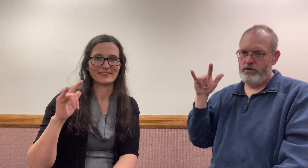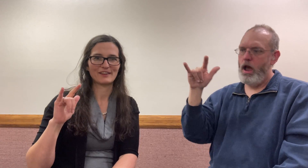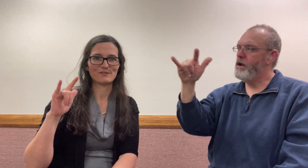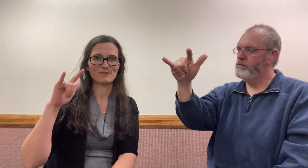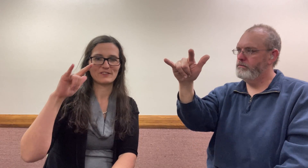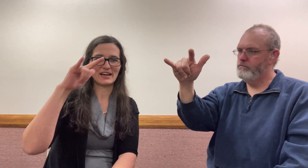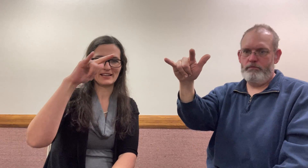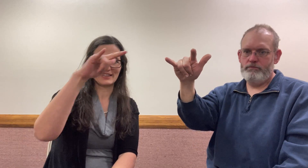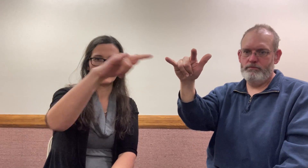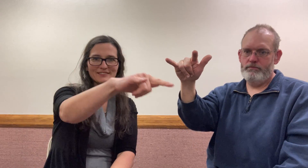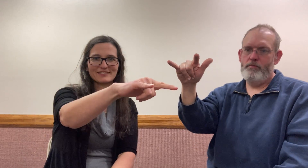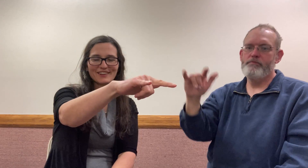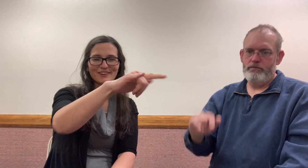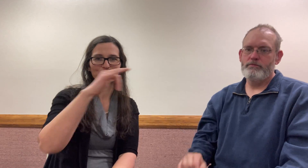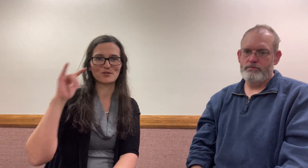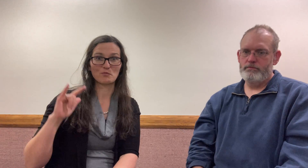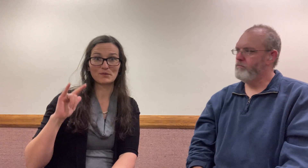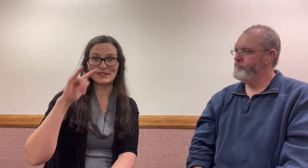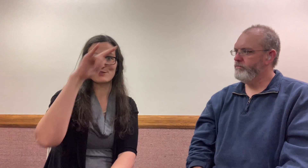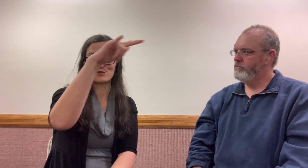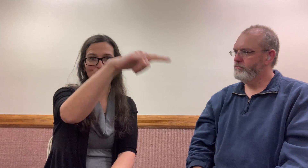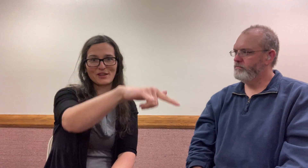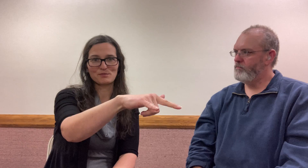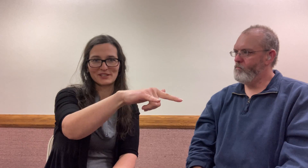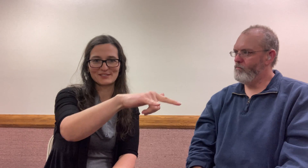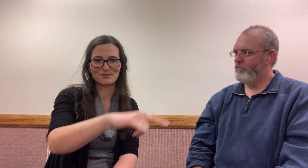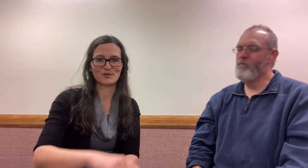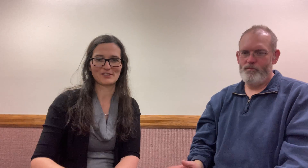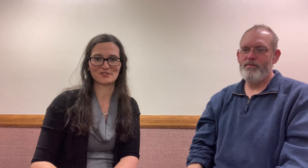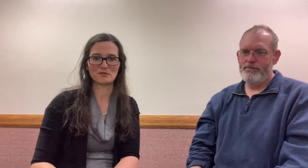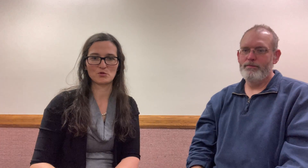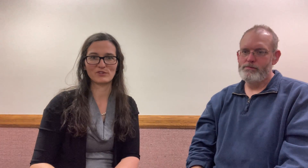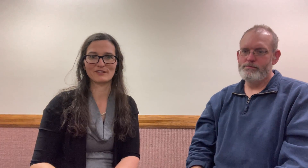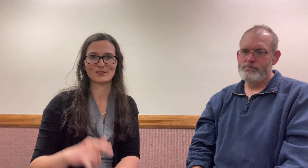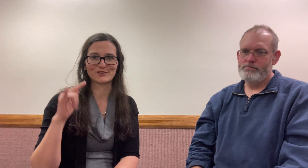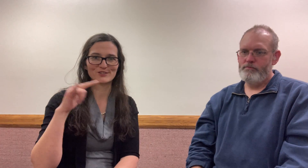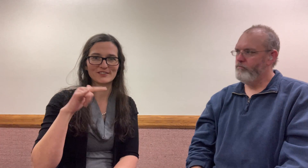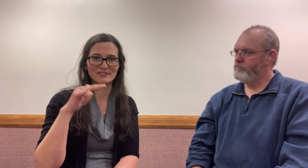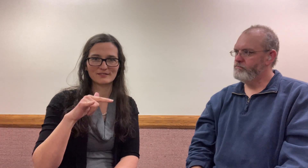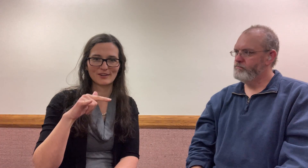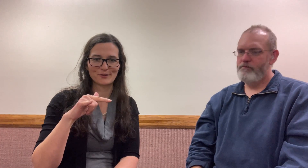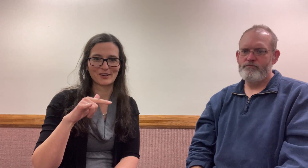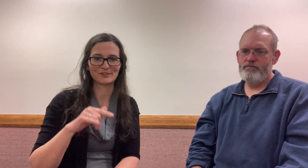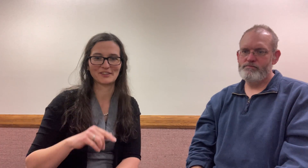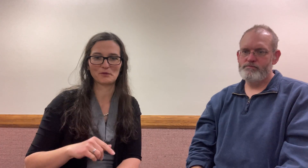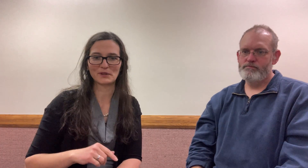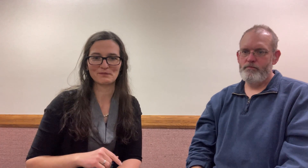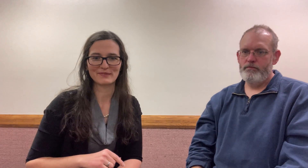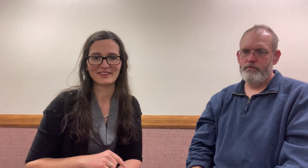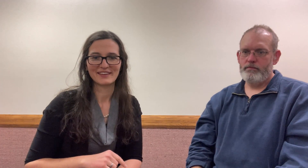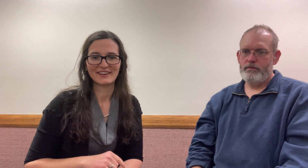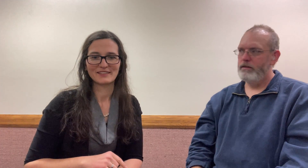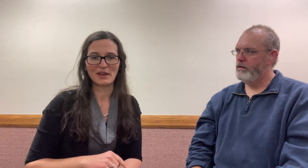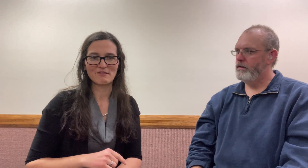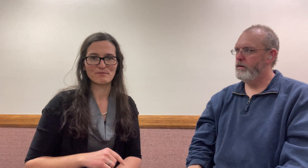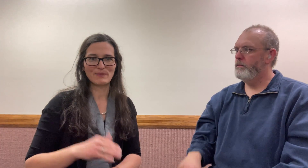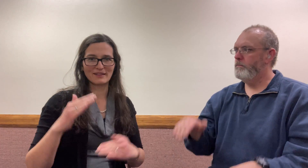then flying goes from one place to the other place, so you're actually moving versus just on the ground on an airplane. And we have